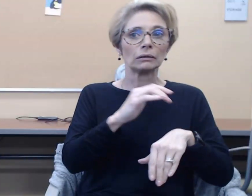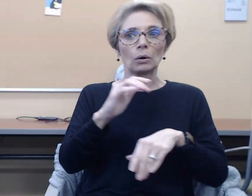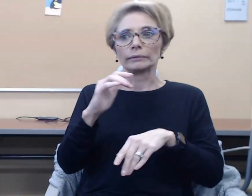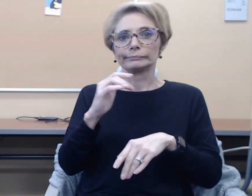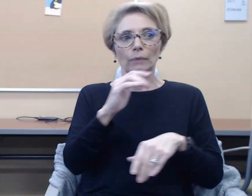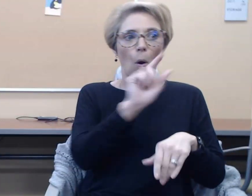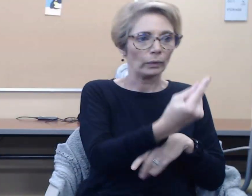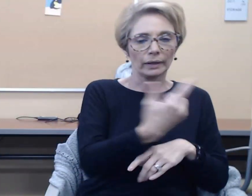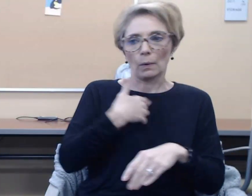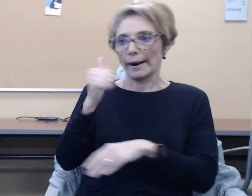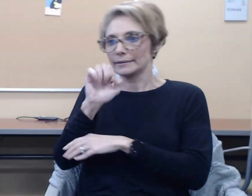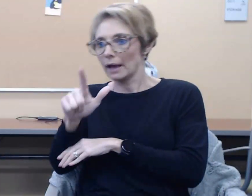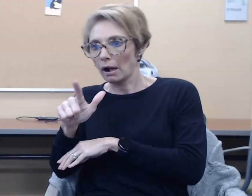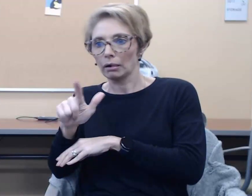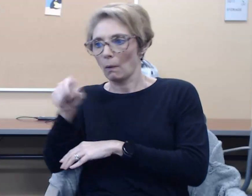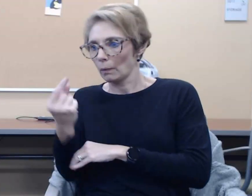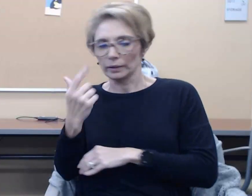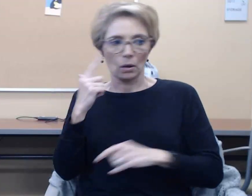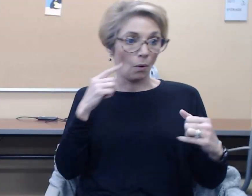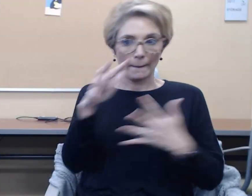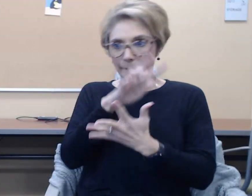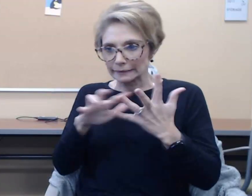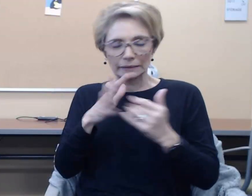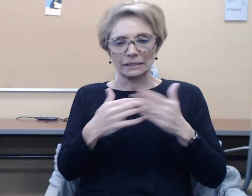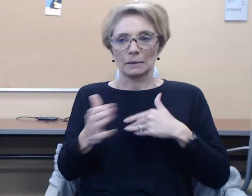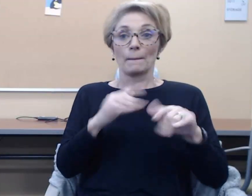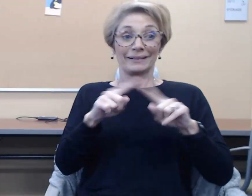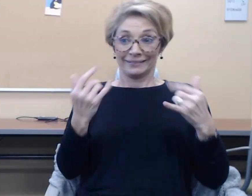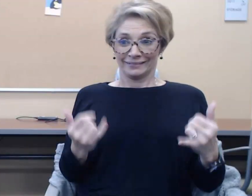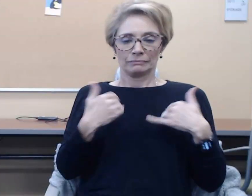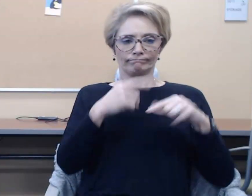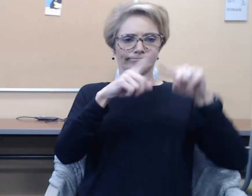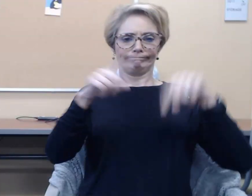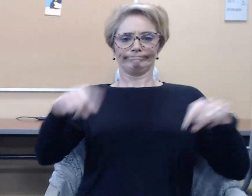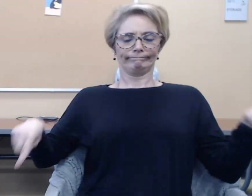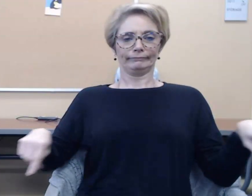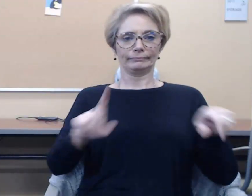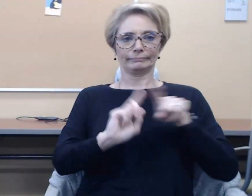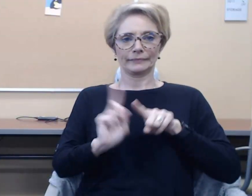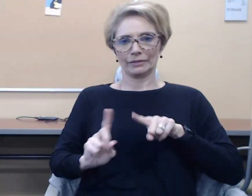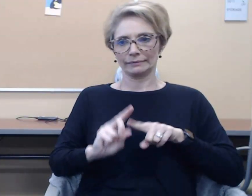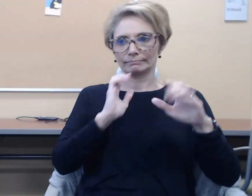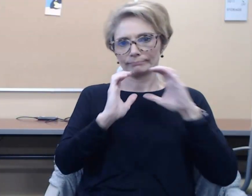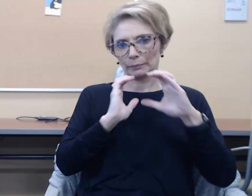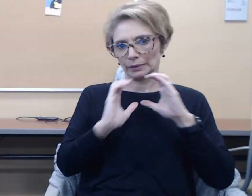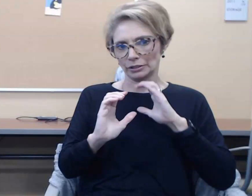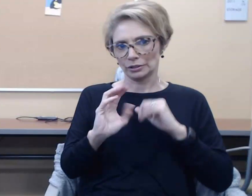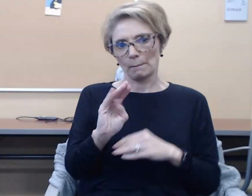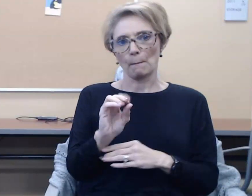a mix, doesn't matter. Because now when I have a variety of modes of communication, I can see, okay, well, if a student